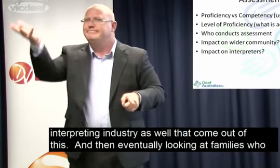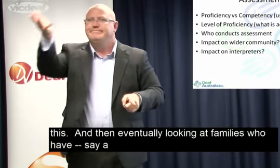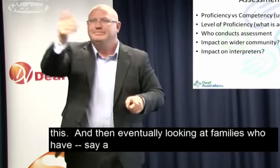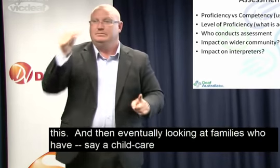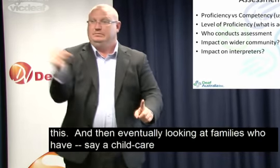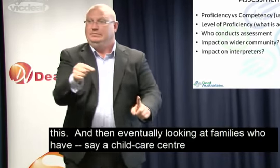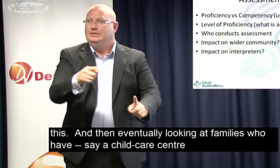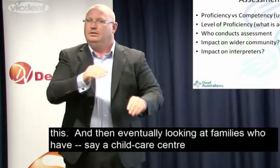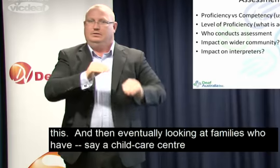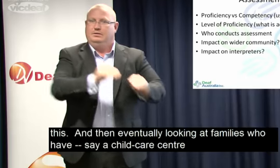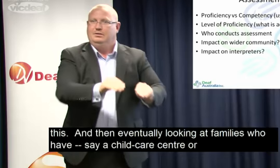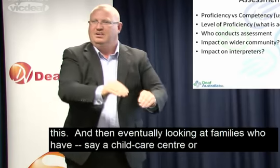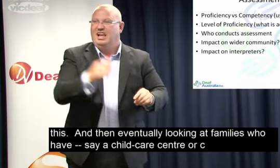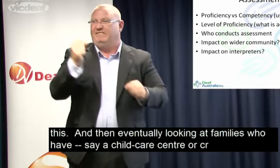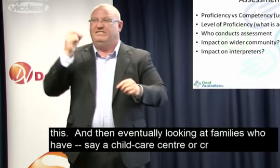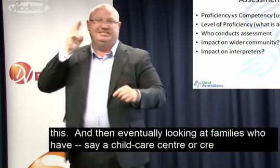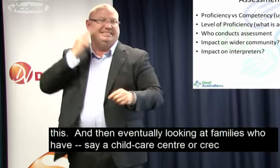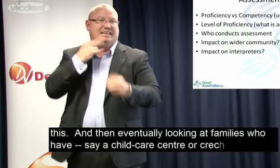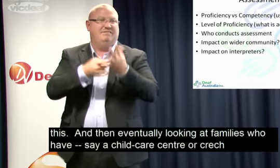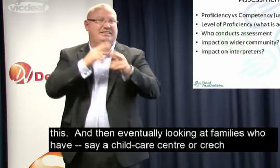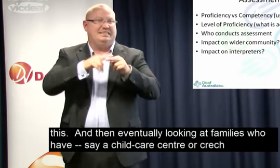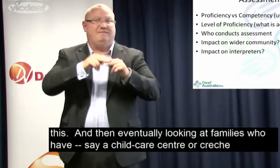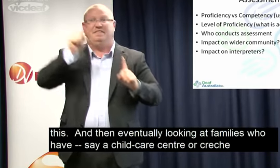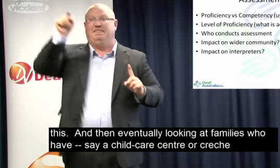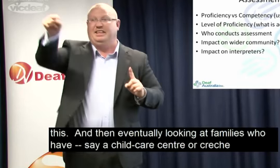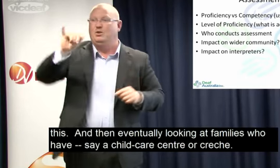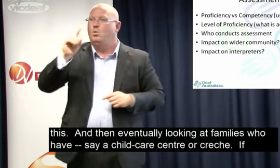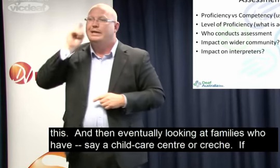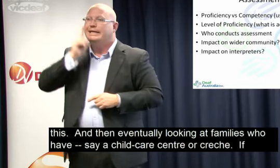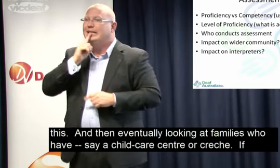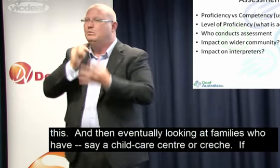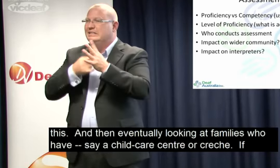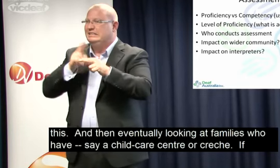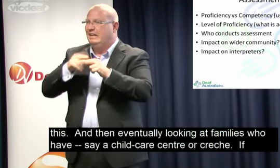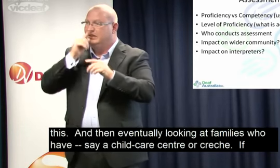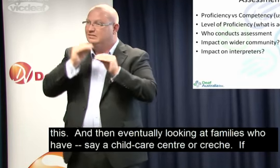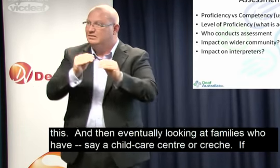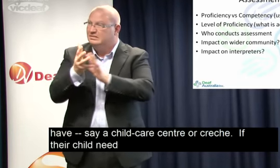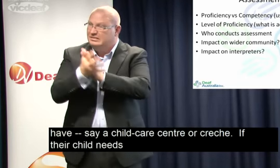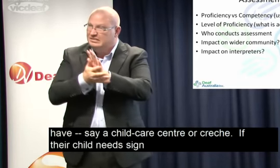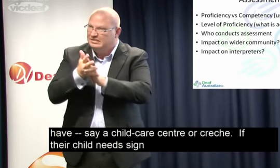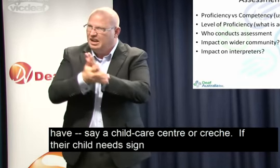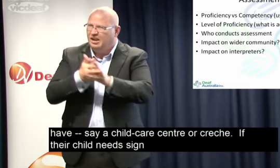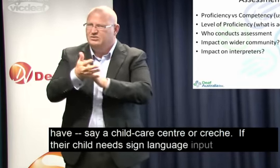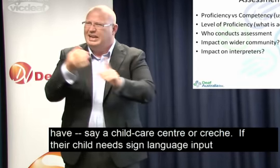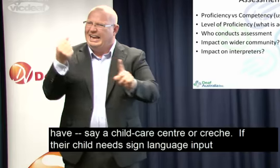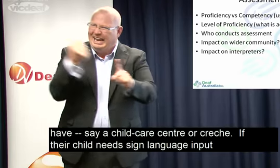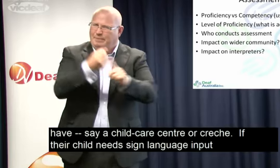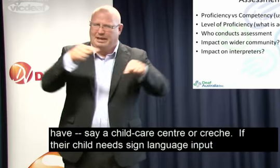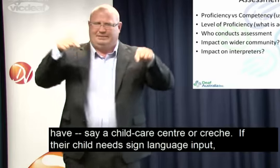child needs sign language input, that they have deaf staff who are there or hearing staff who can teach their child how to